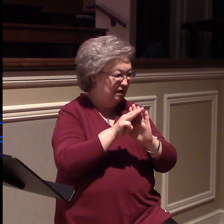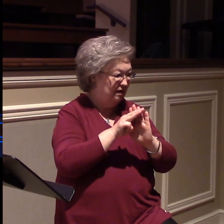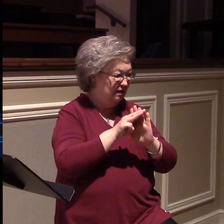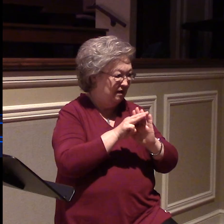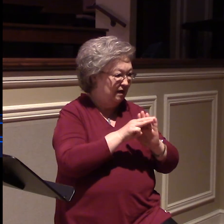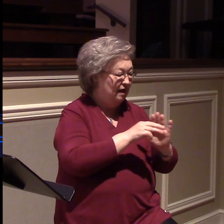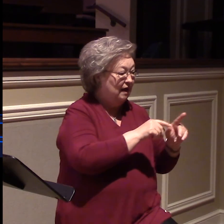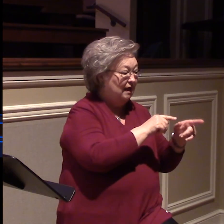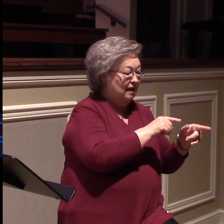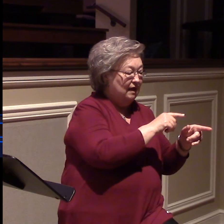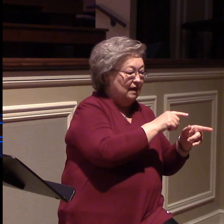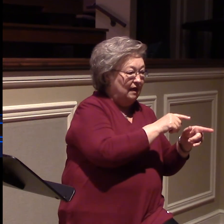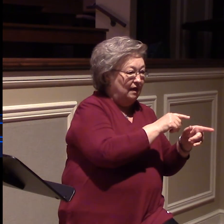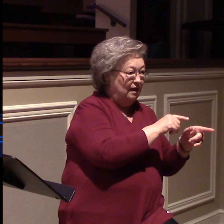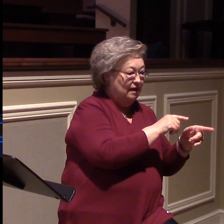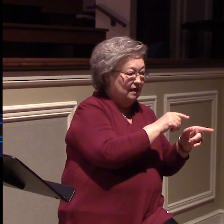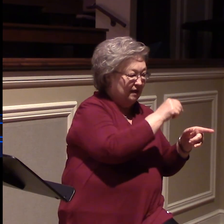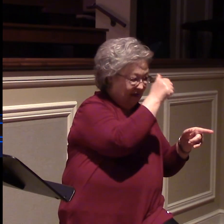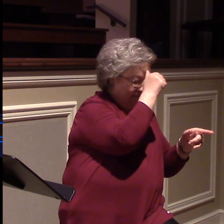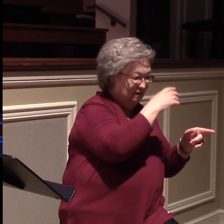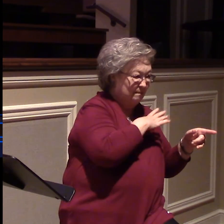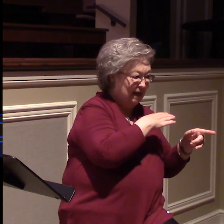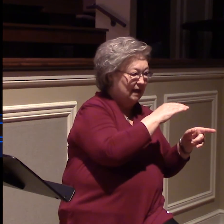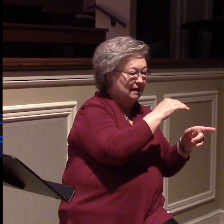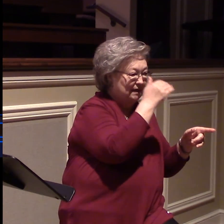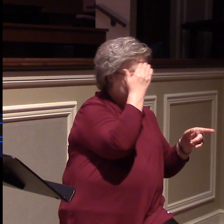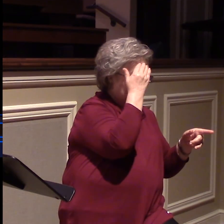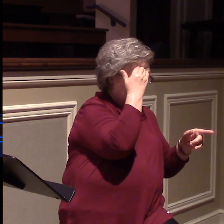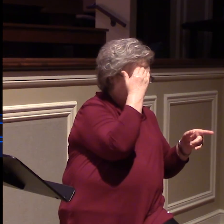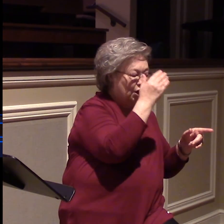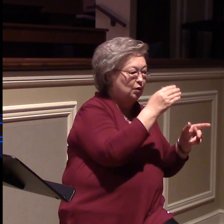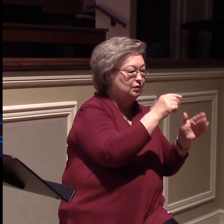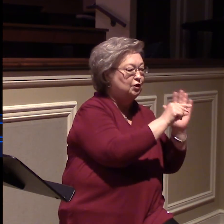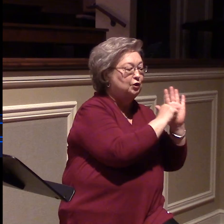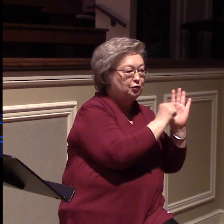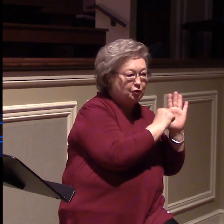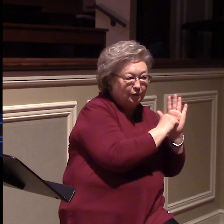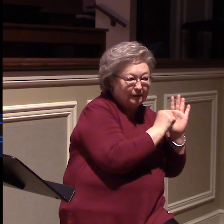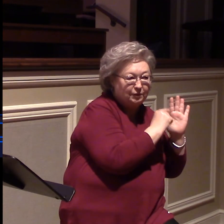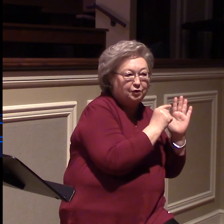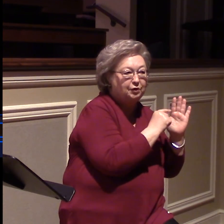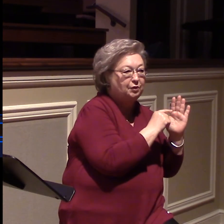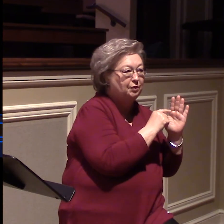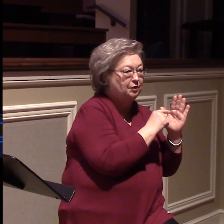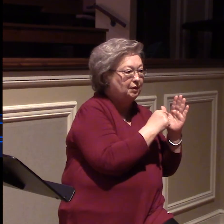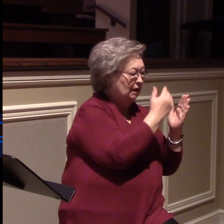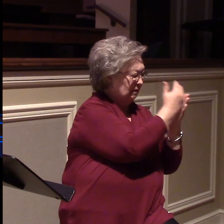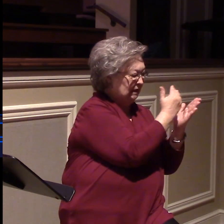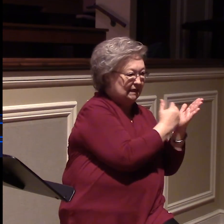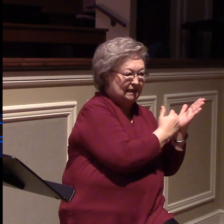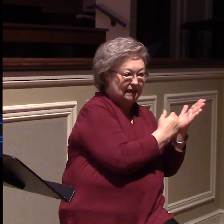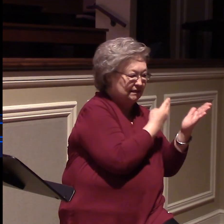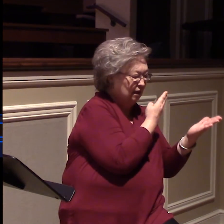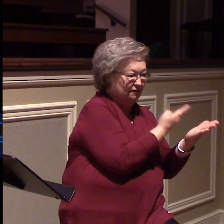knows a lot of scripture and teaches Sunday school and can rattle off facts about the Bible and list doctrines and all that sort of stuff.